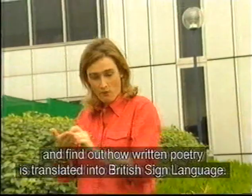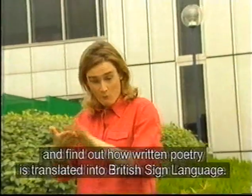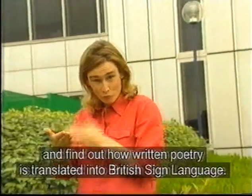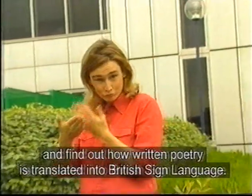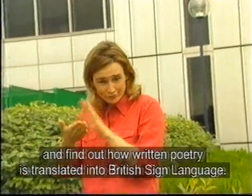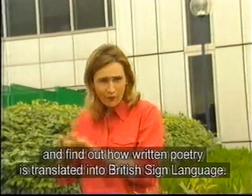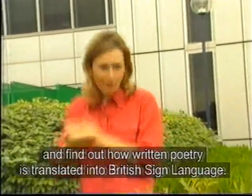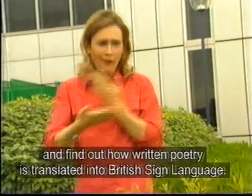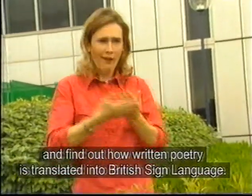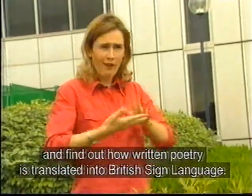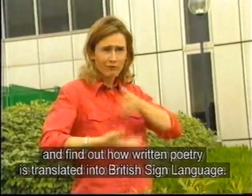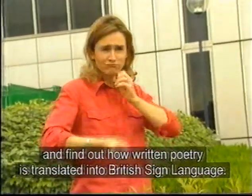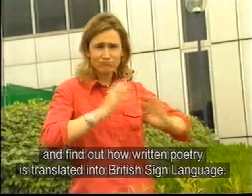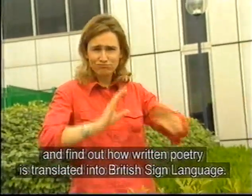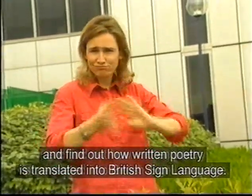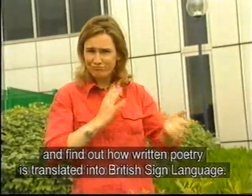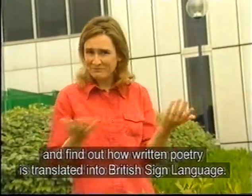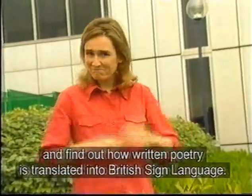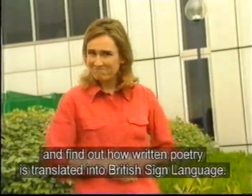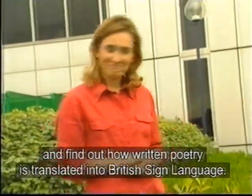is translated into British Sign Language.